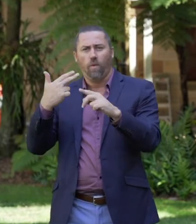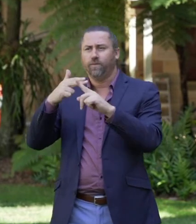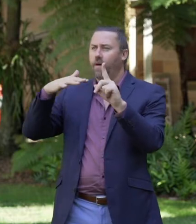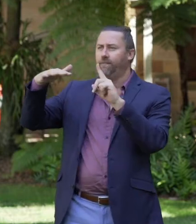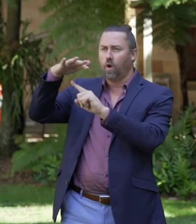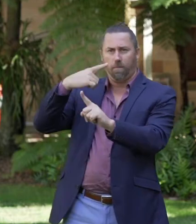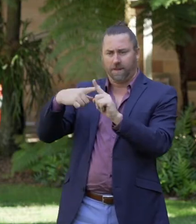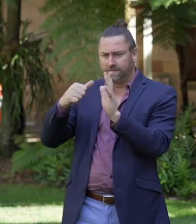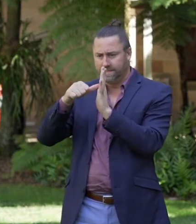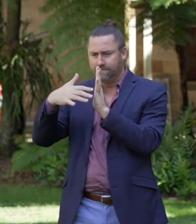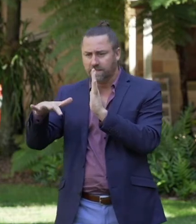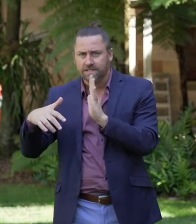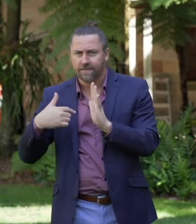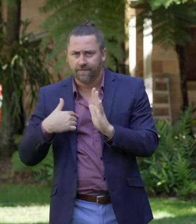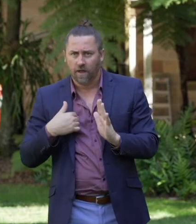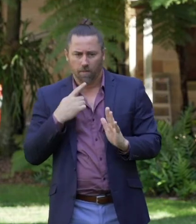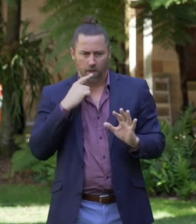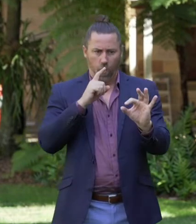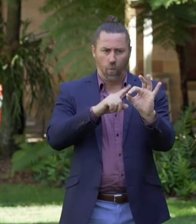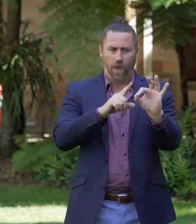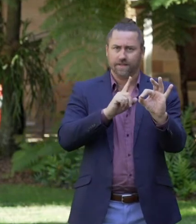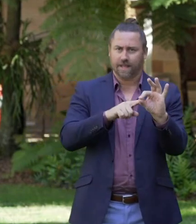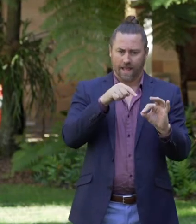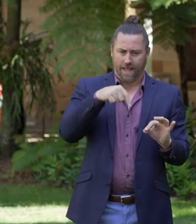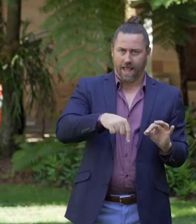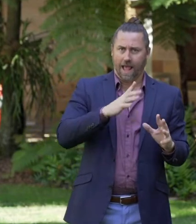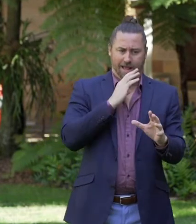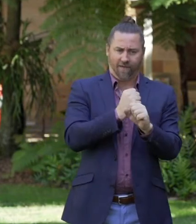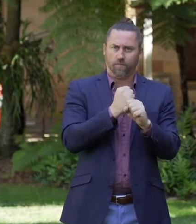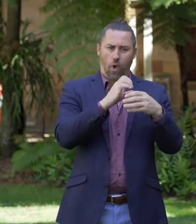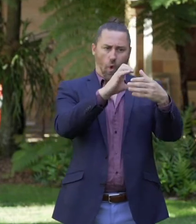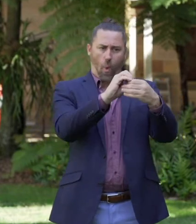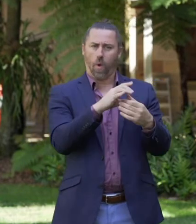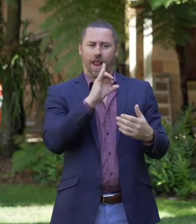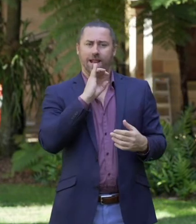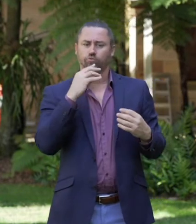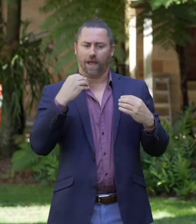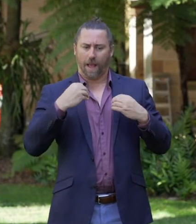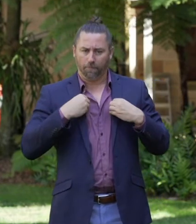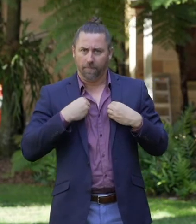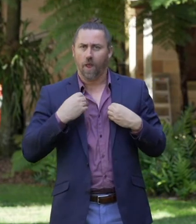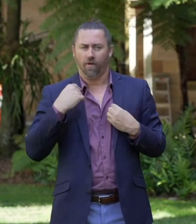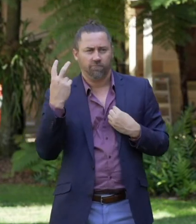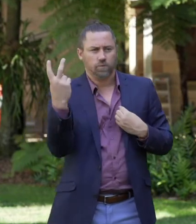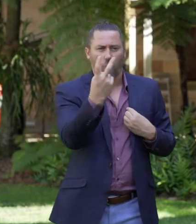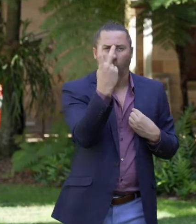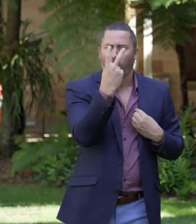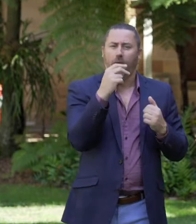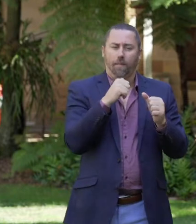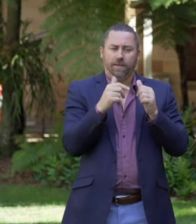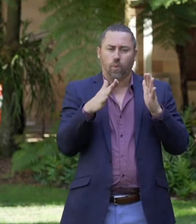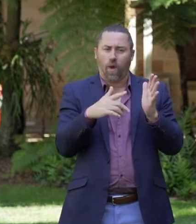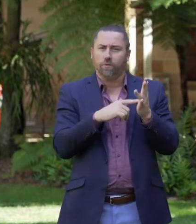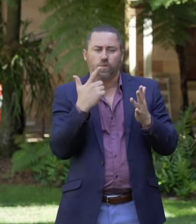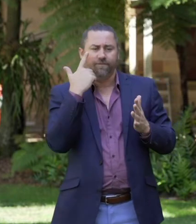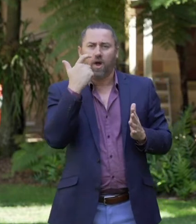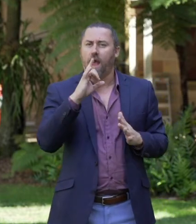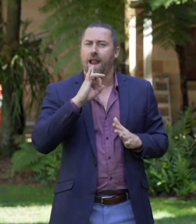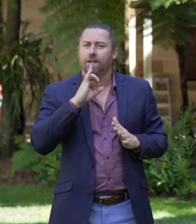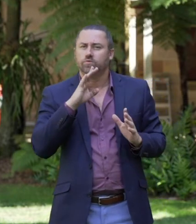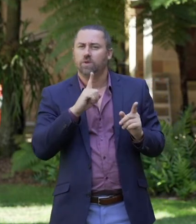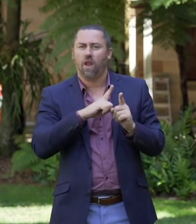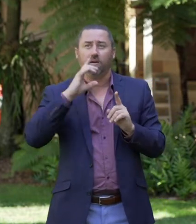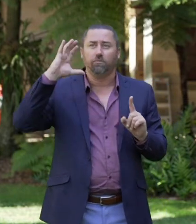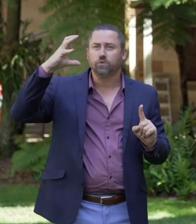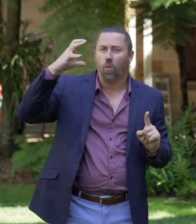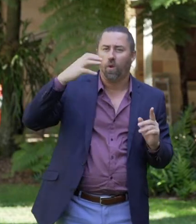because Queenslanders own their power assets, we can continue to keep downward pressure on prices. And we know with this dividend